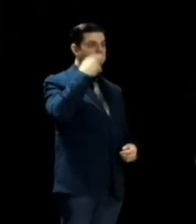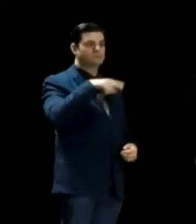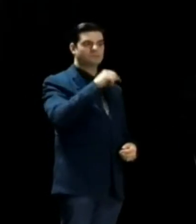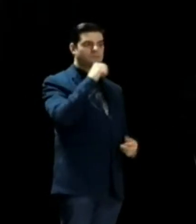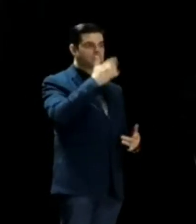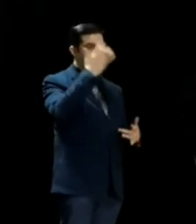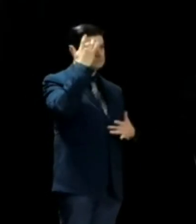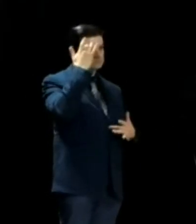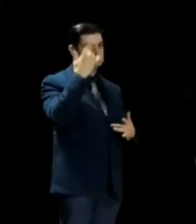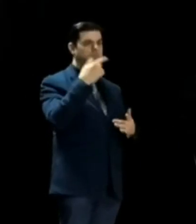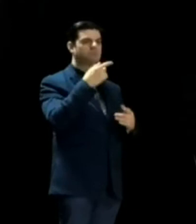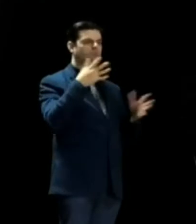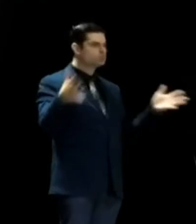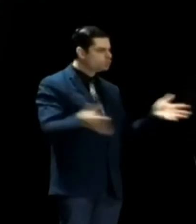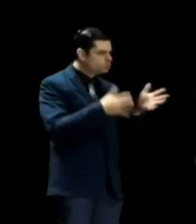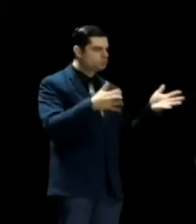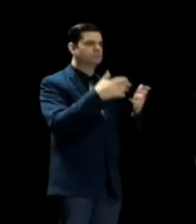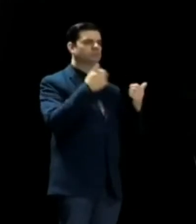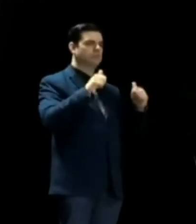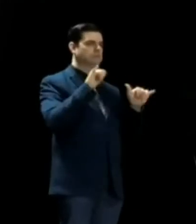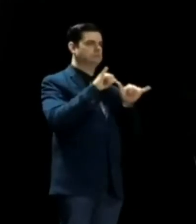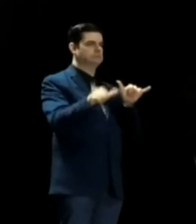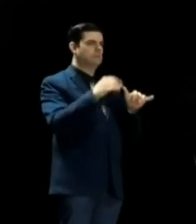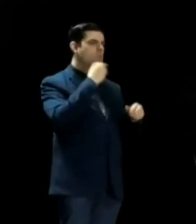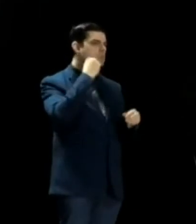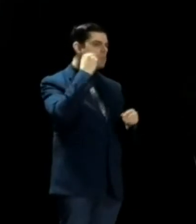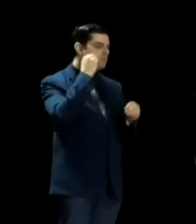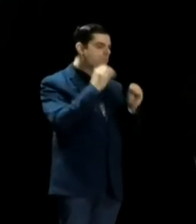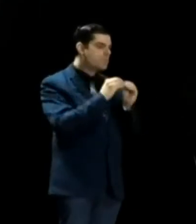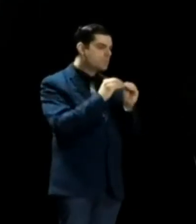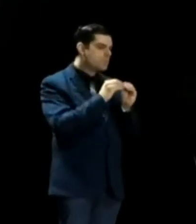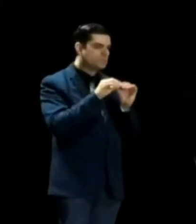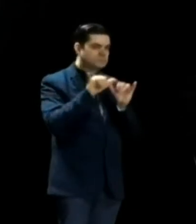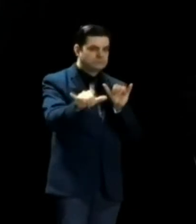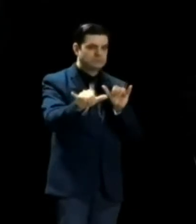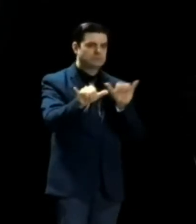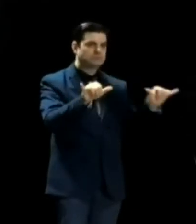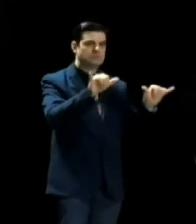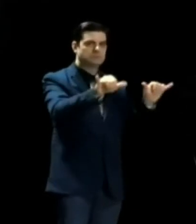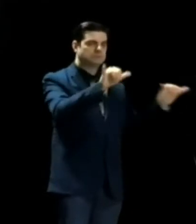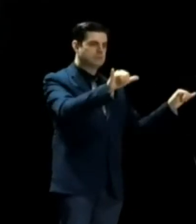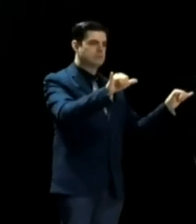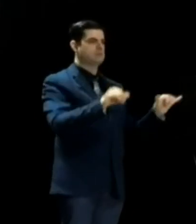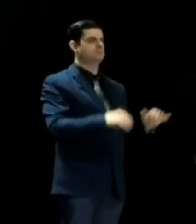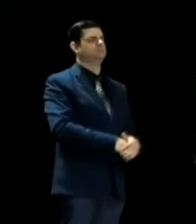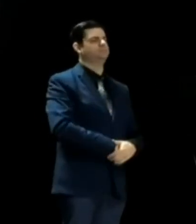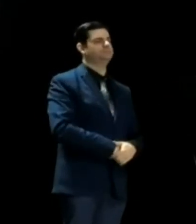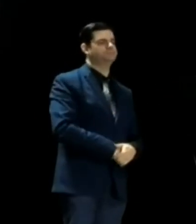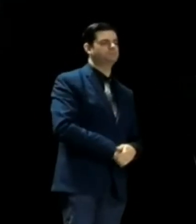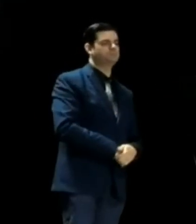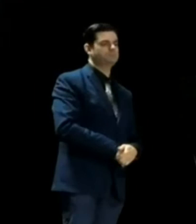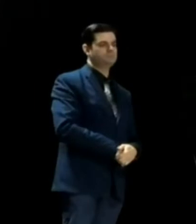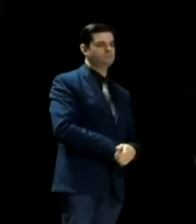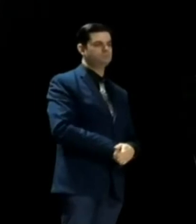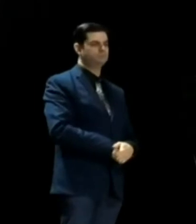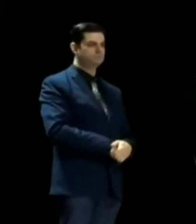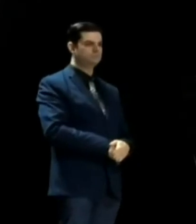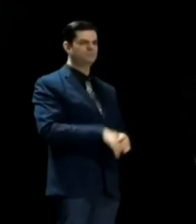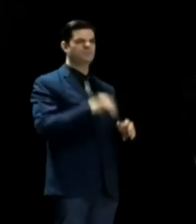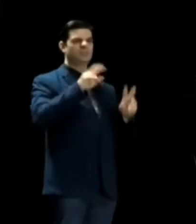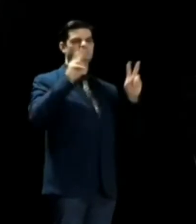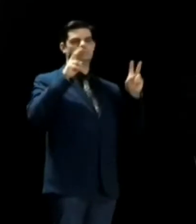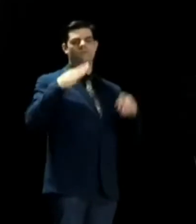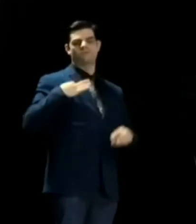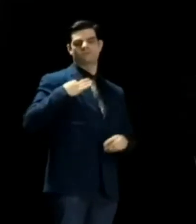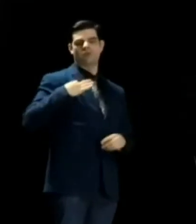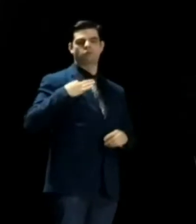working with our health department. Our voluntary shelter in place, it's easier to change up